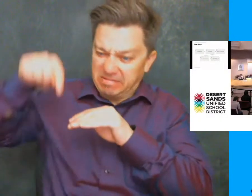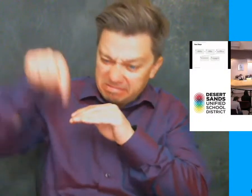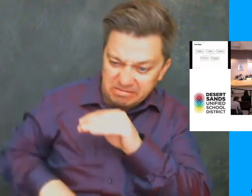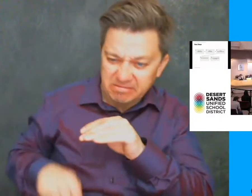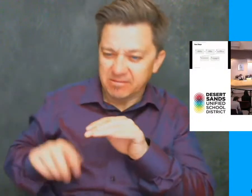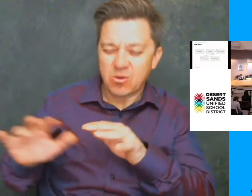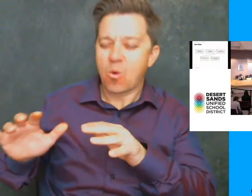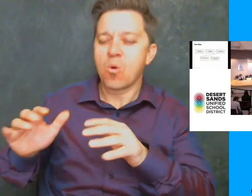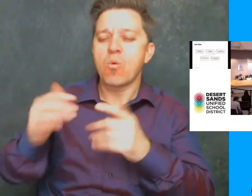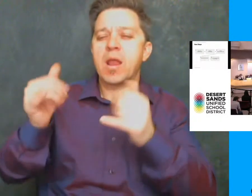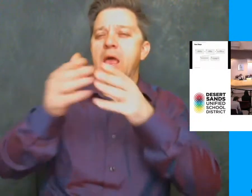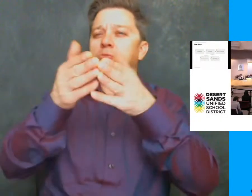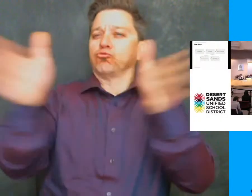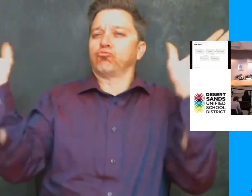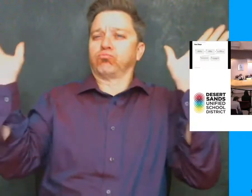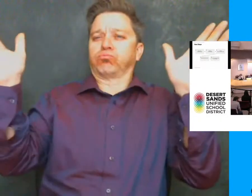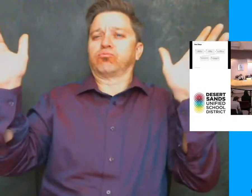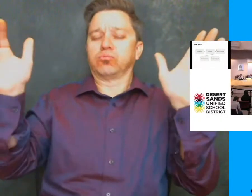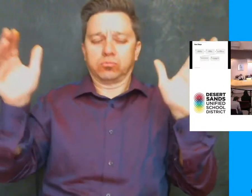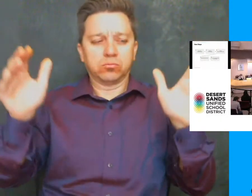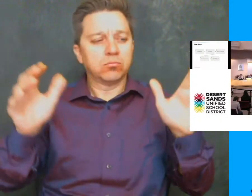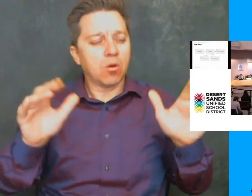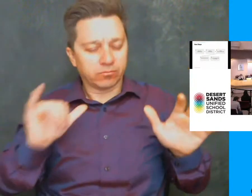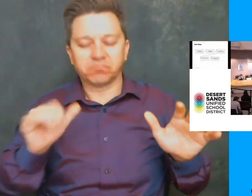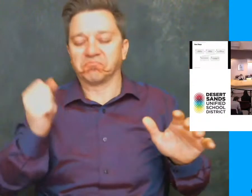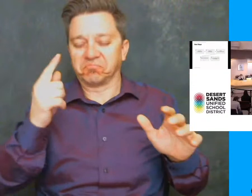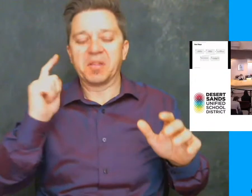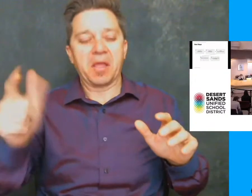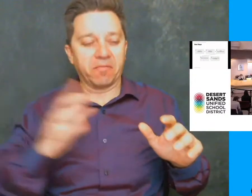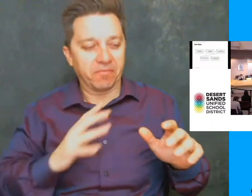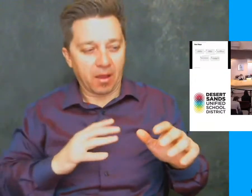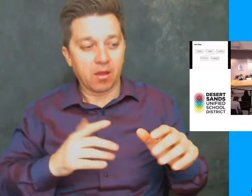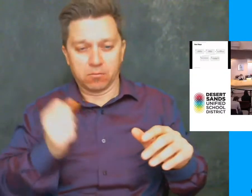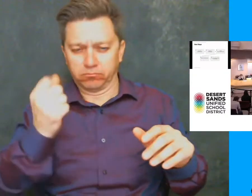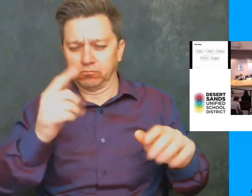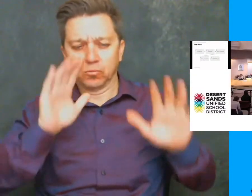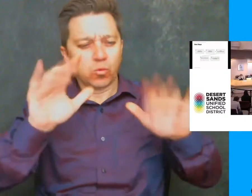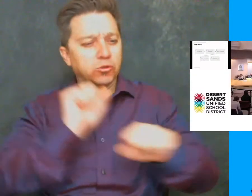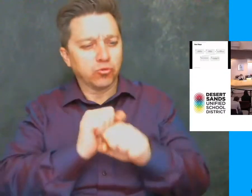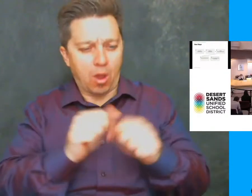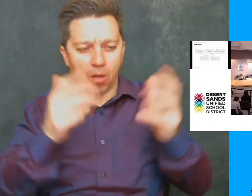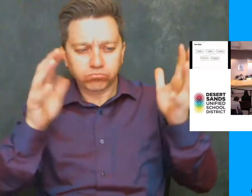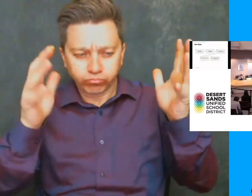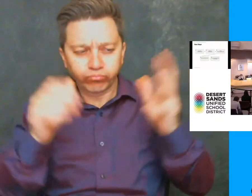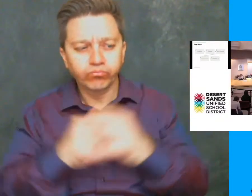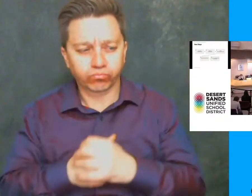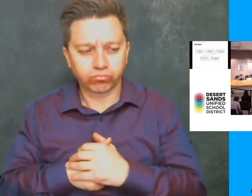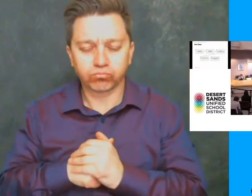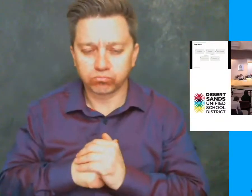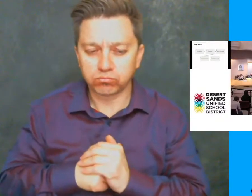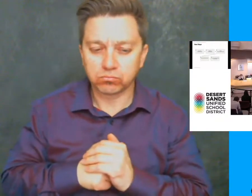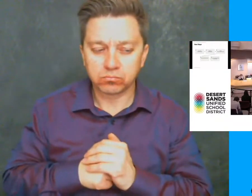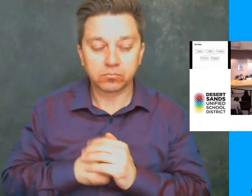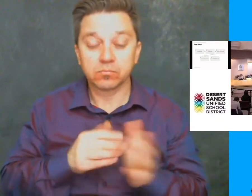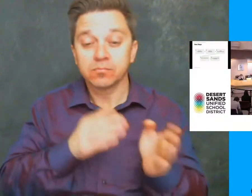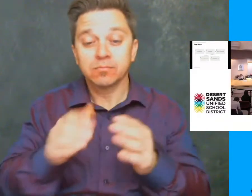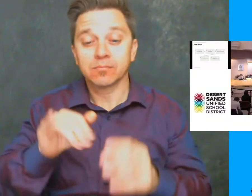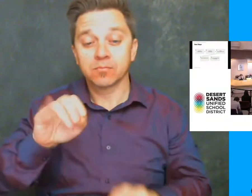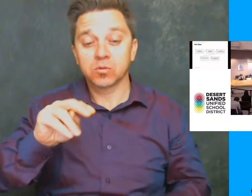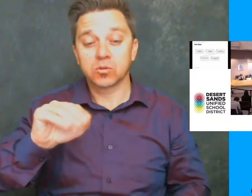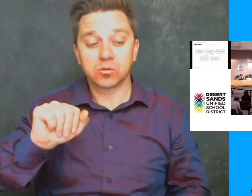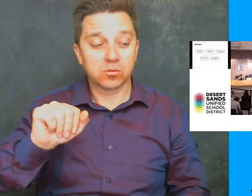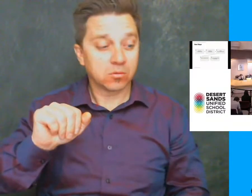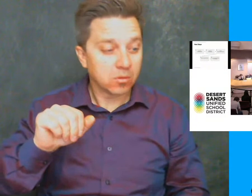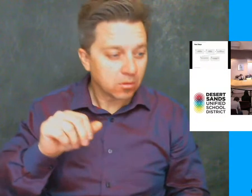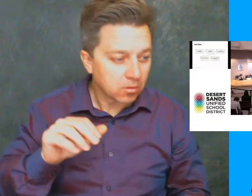yes. All right, well, absolutely. Great job, you guys. Thank you so much. Jonathan? Yes, thank you so